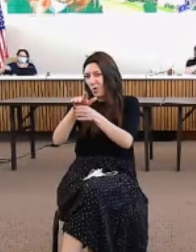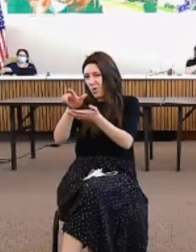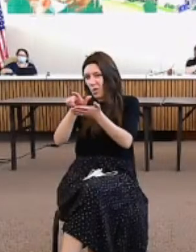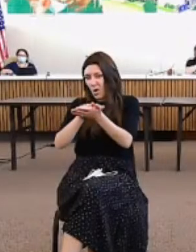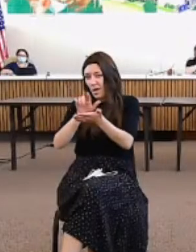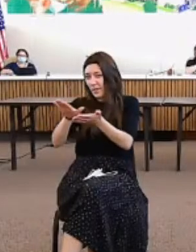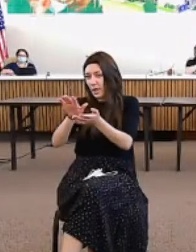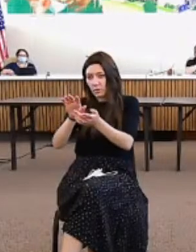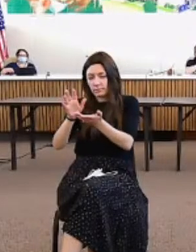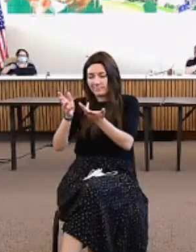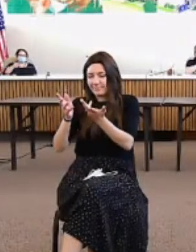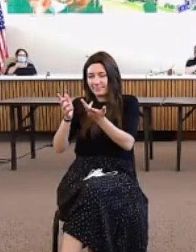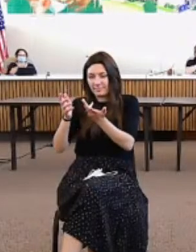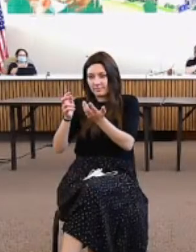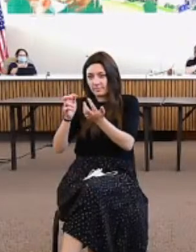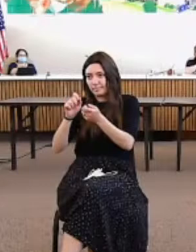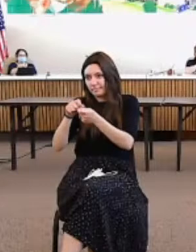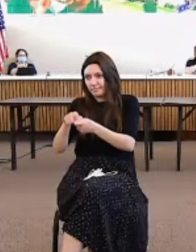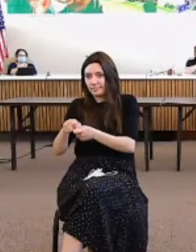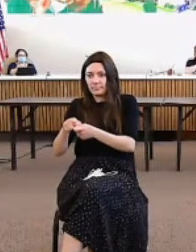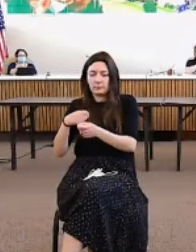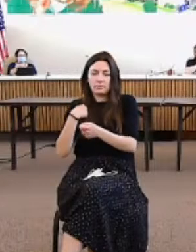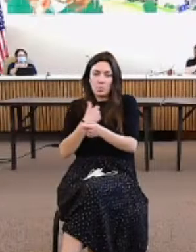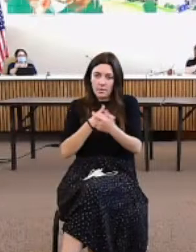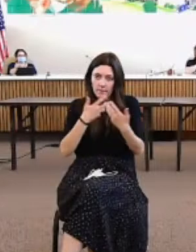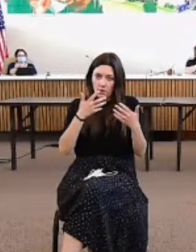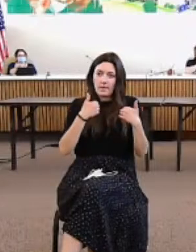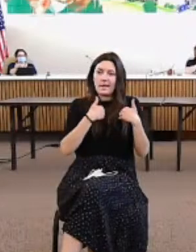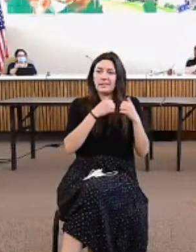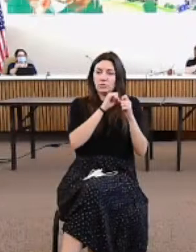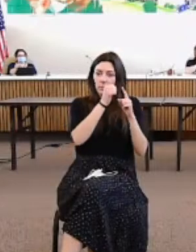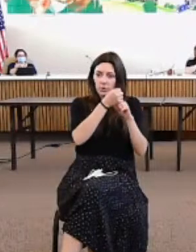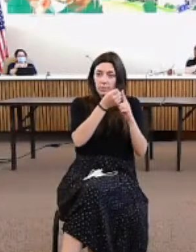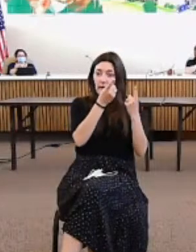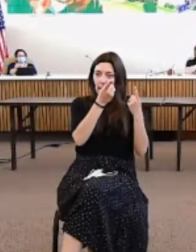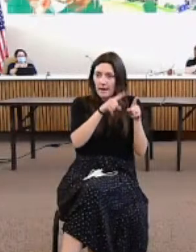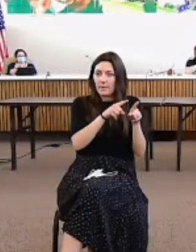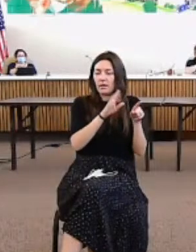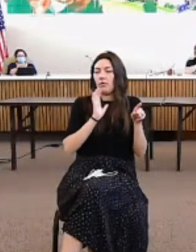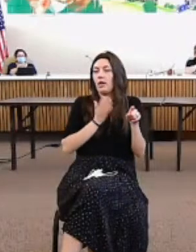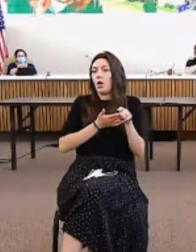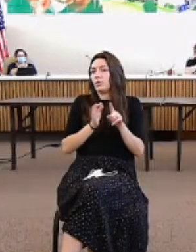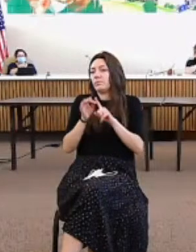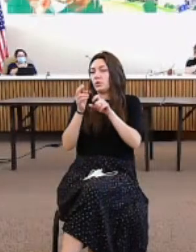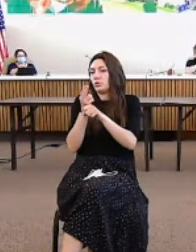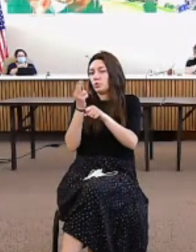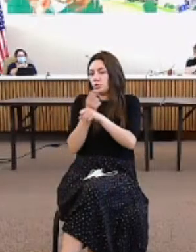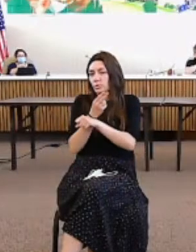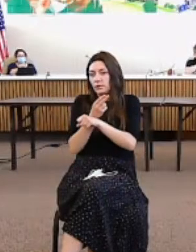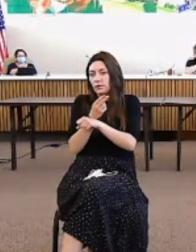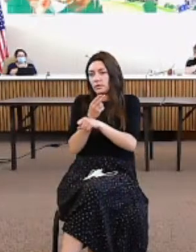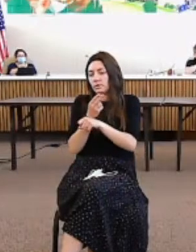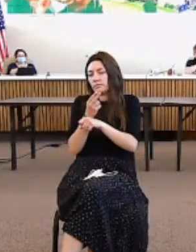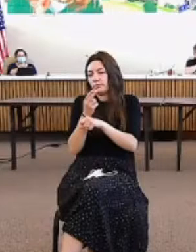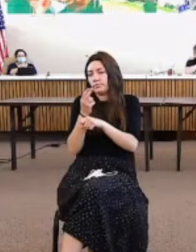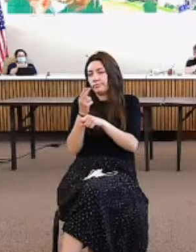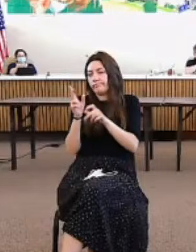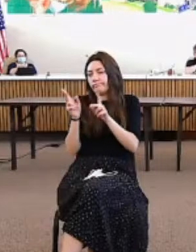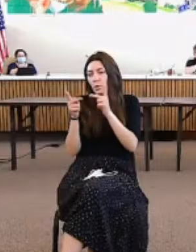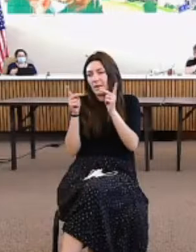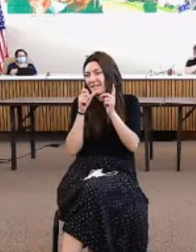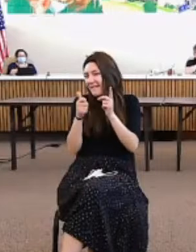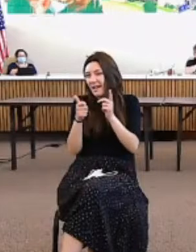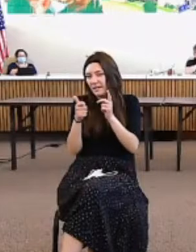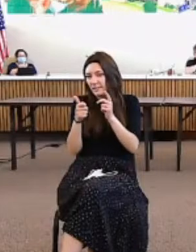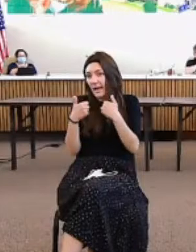have seen situations where we have, say, a use permit and it did not include the component for offsite, and we were required to